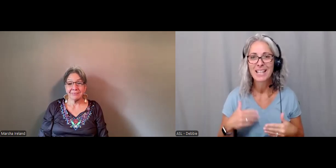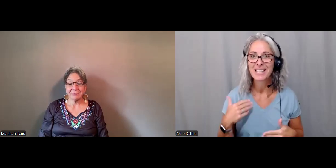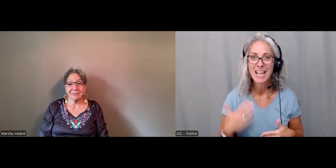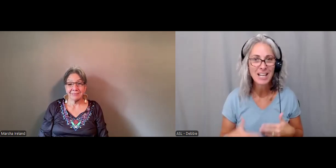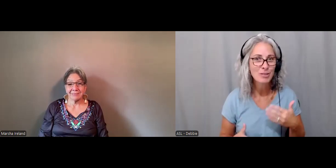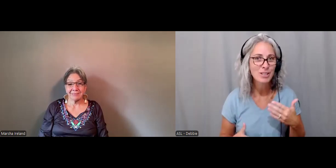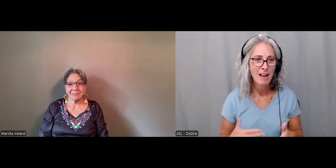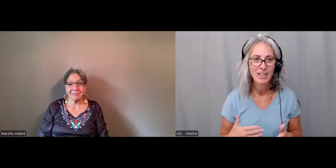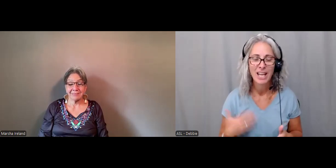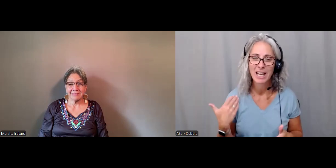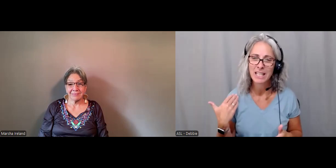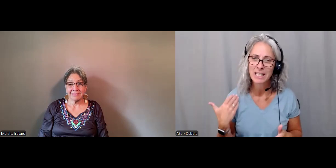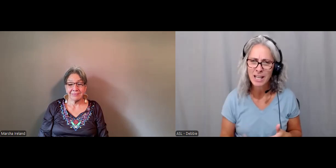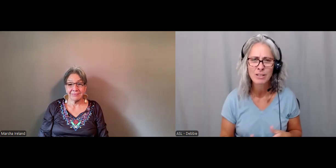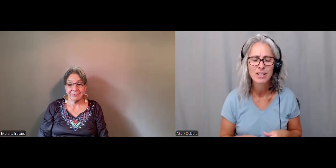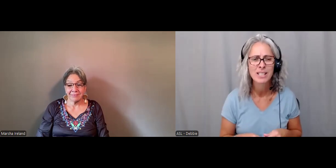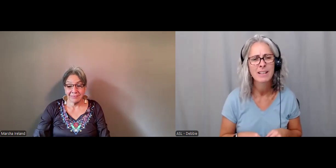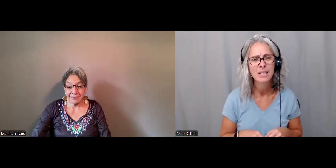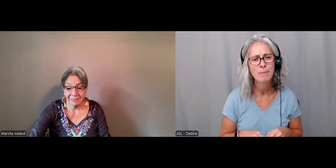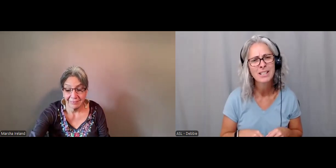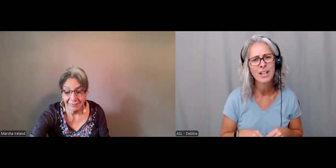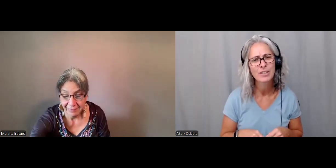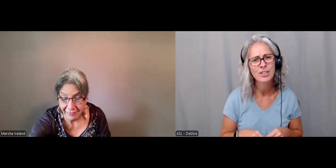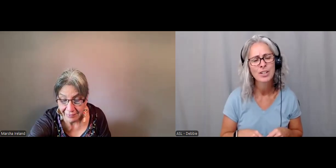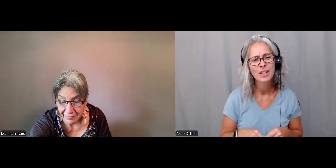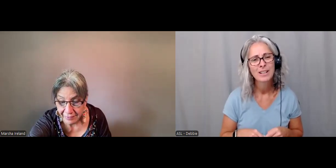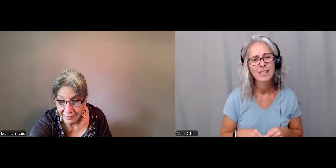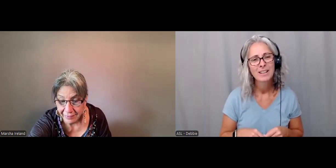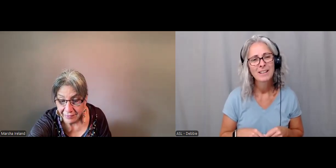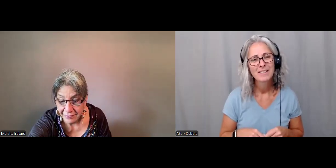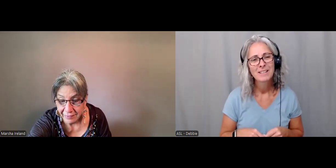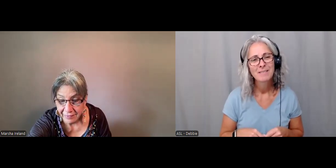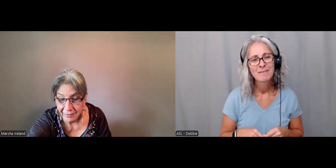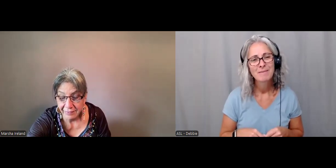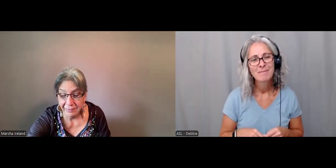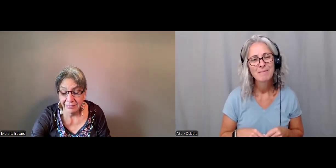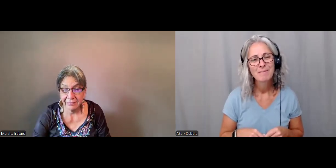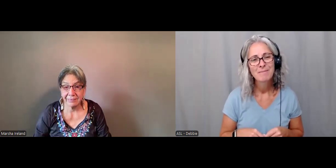that I continue to advocate. I continue to say this message.